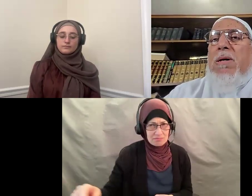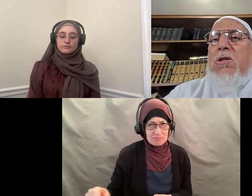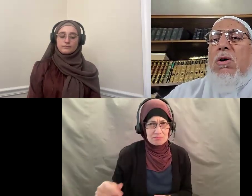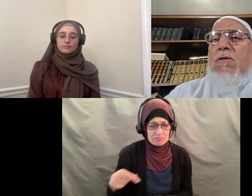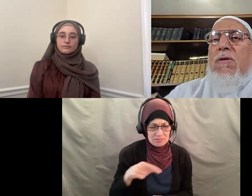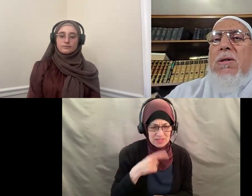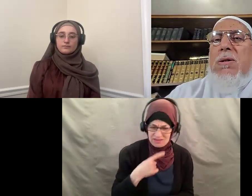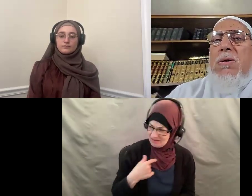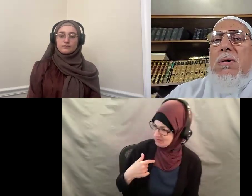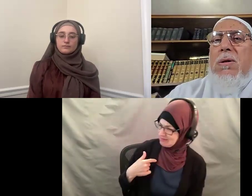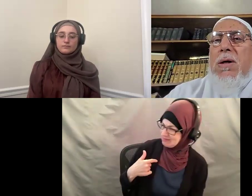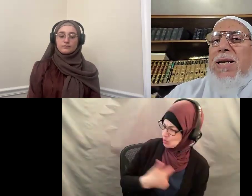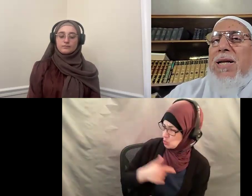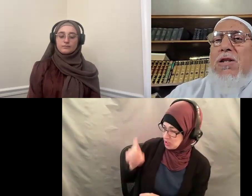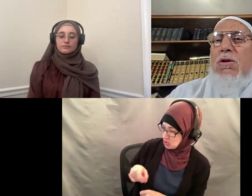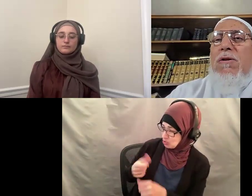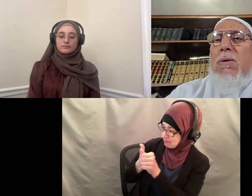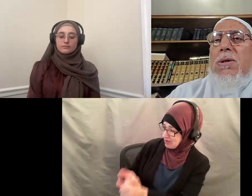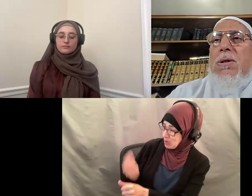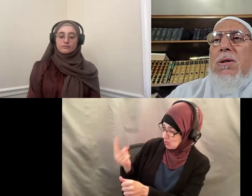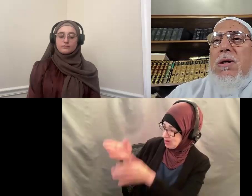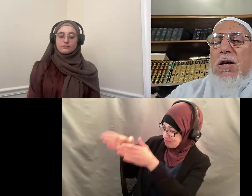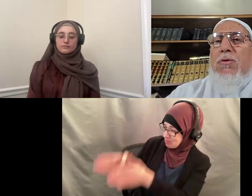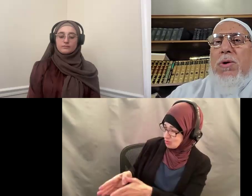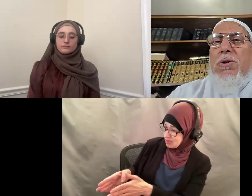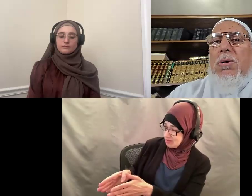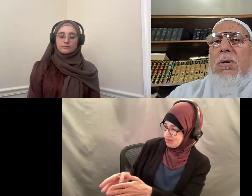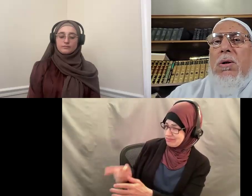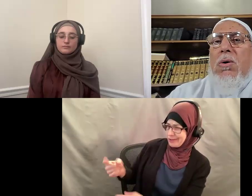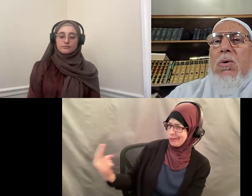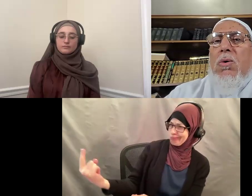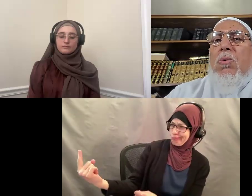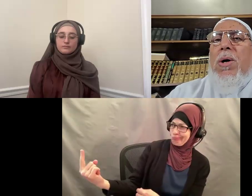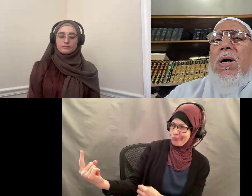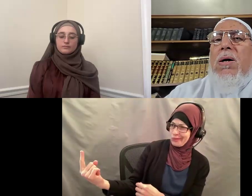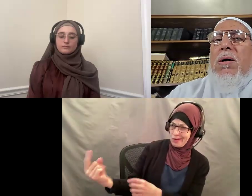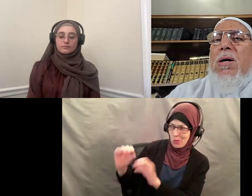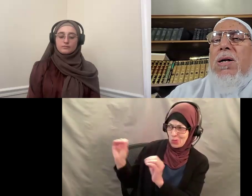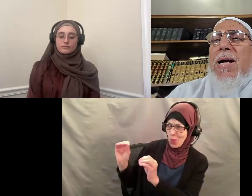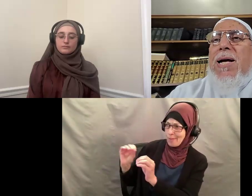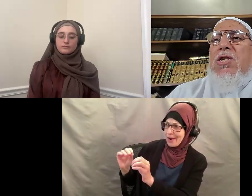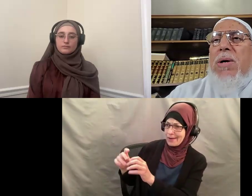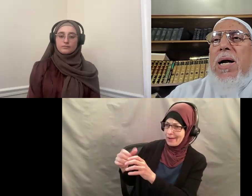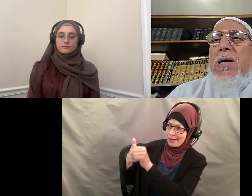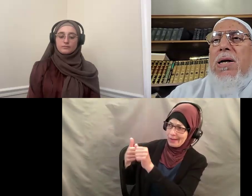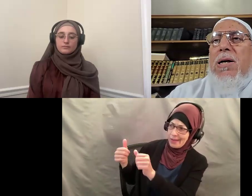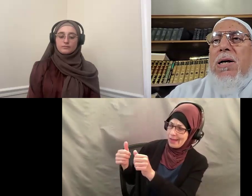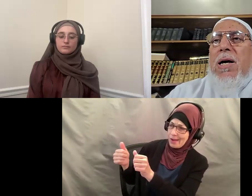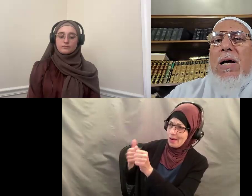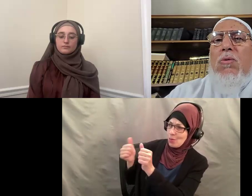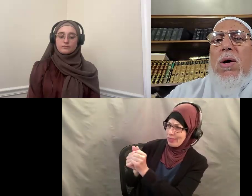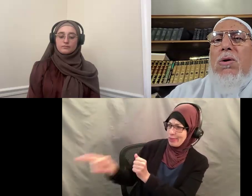from amongst all of us? And he has no followers? If we do, we are gone